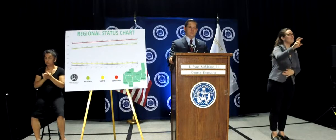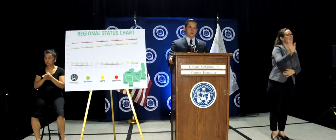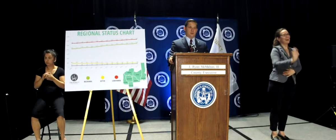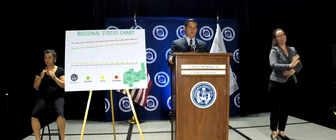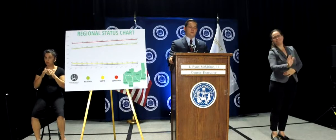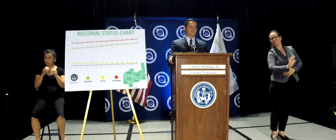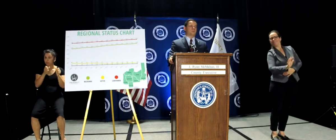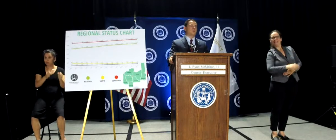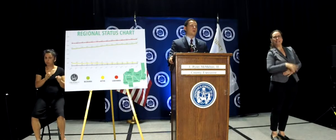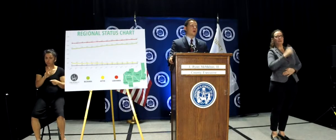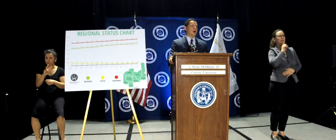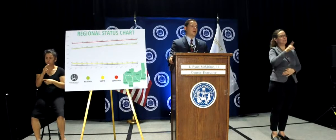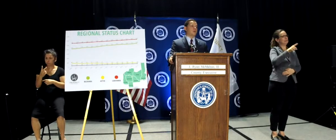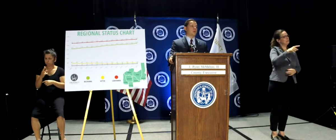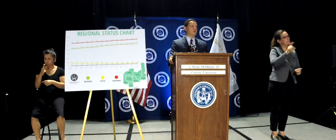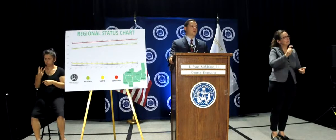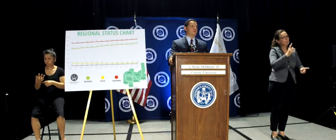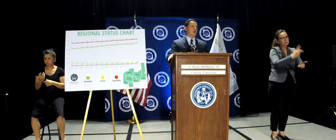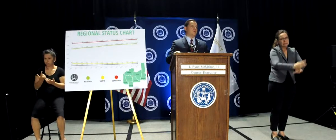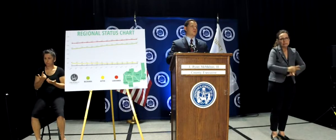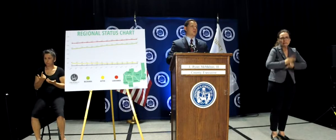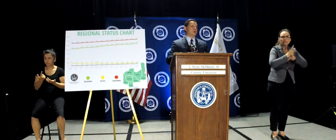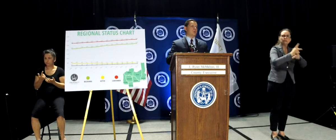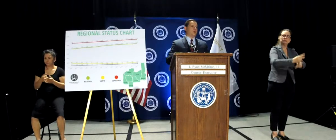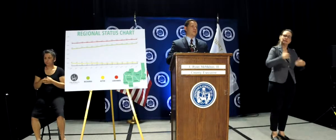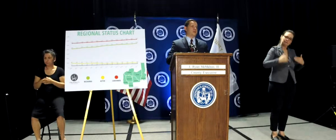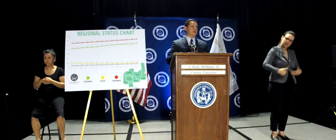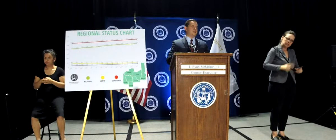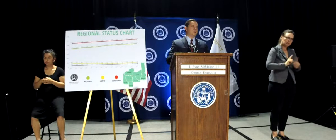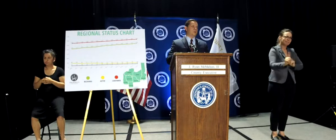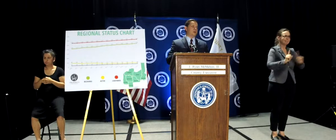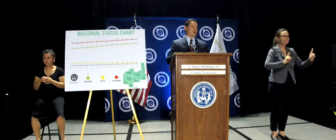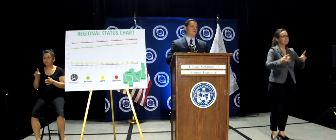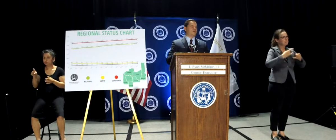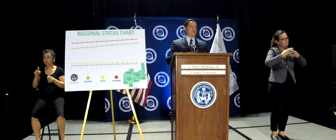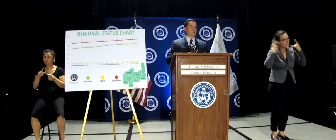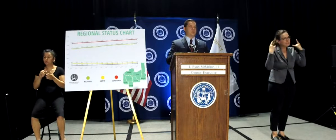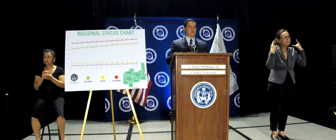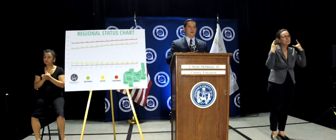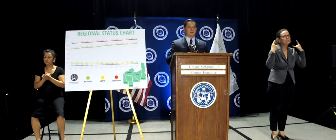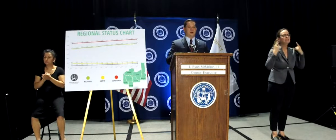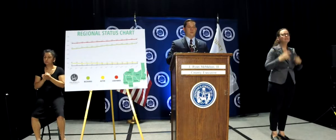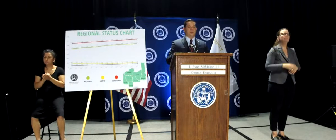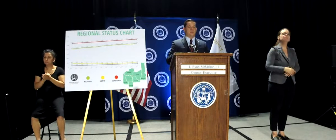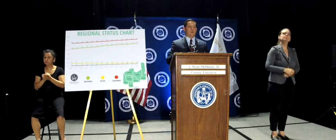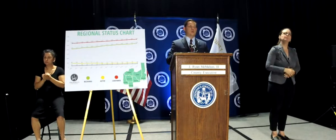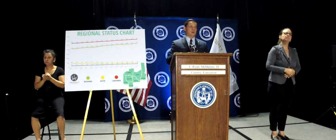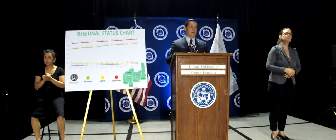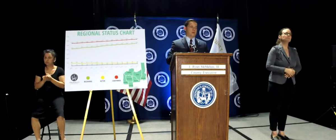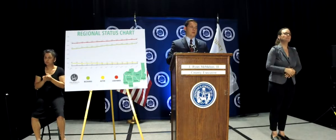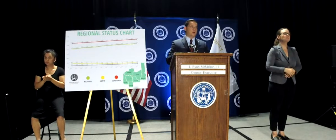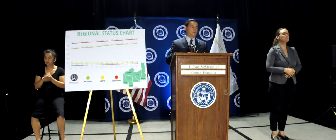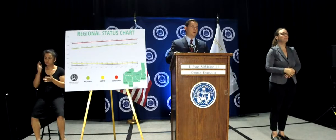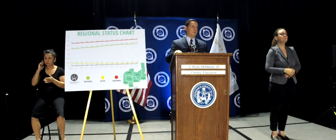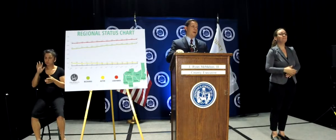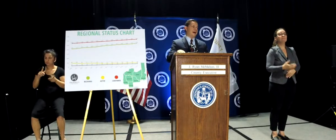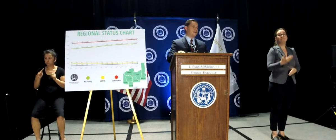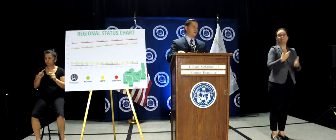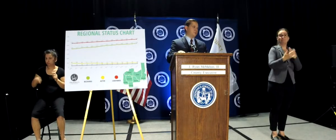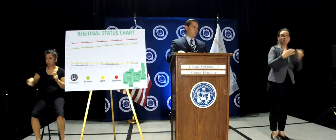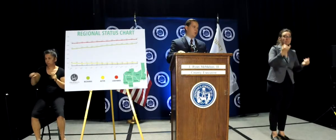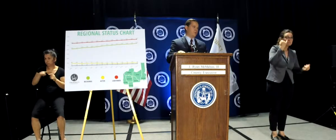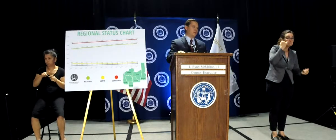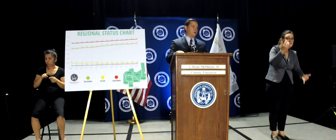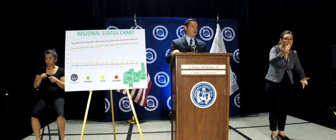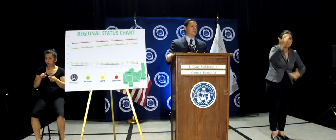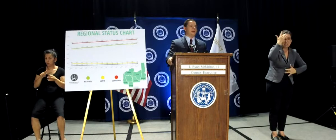disruptive to their life. Those folks in quarantine, we know 15% of them will then most likely become